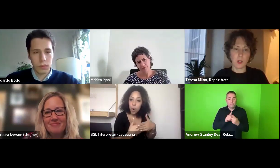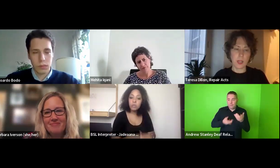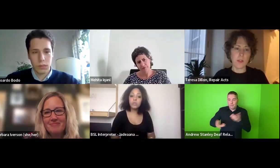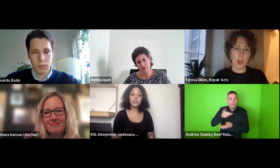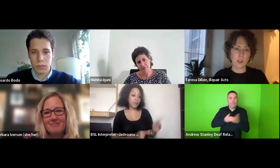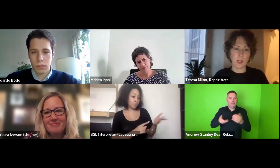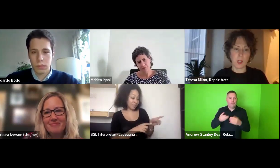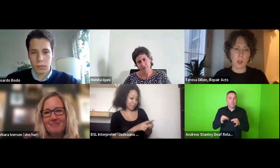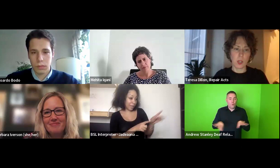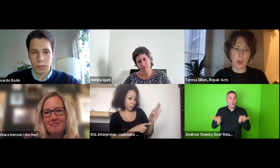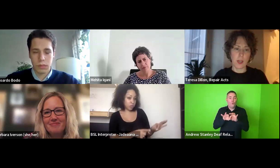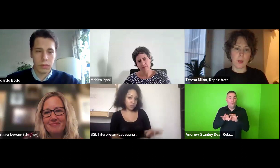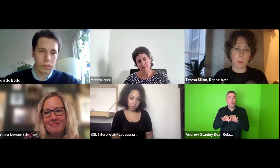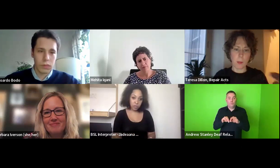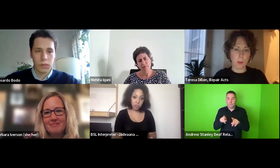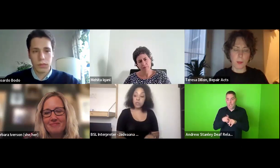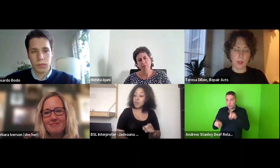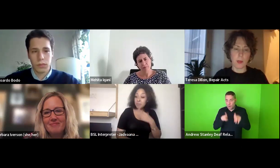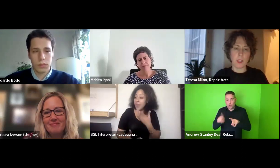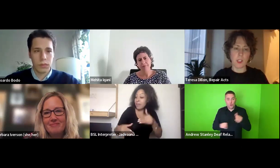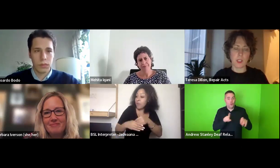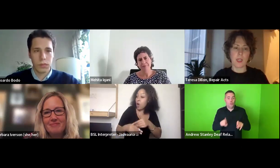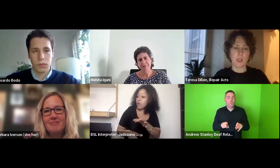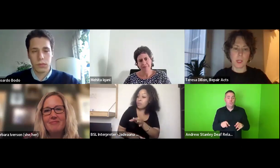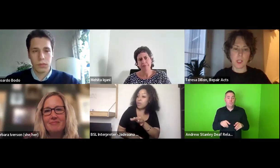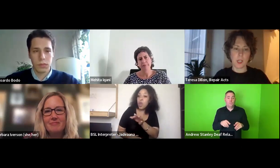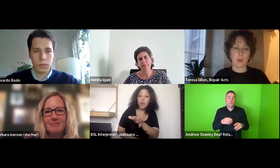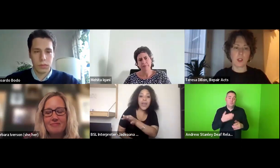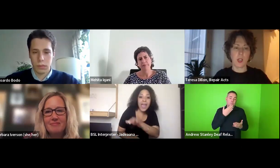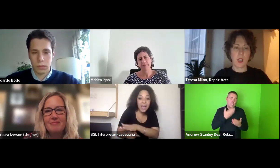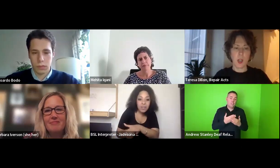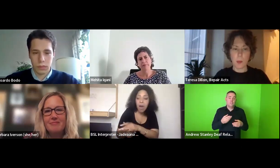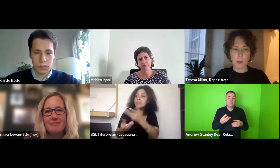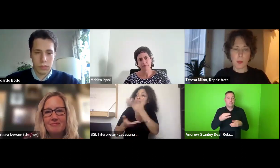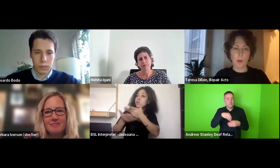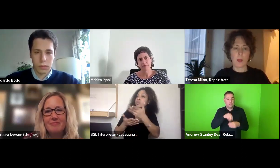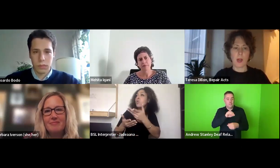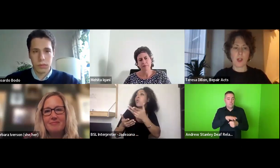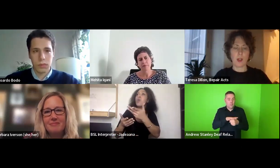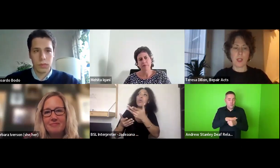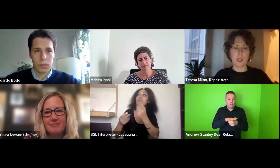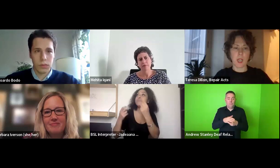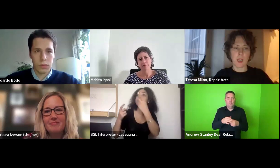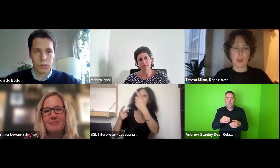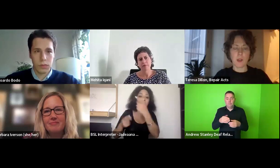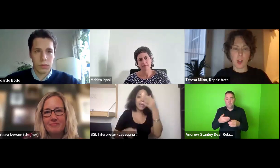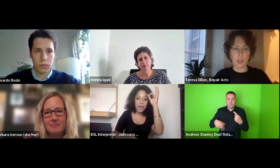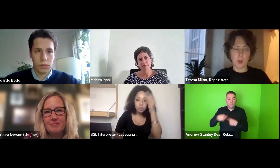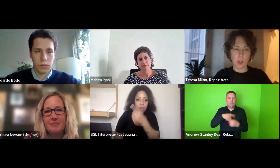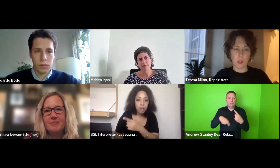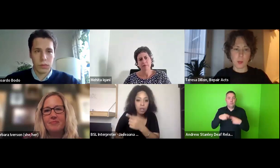is, get involved in your local area, speak to your Senate, speak to your council, lobby for mobile repair units,